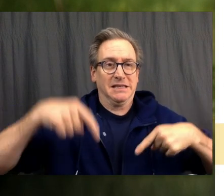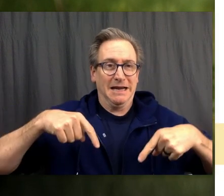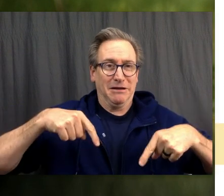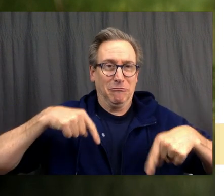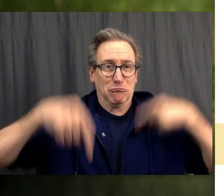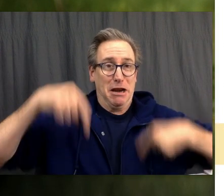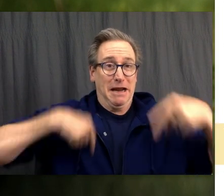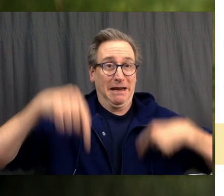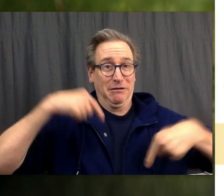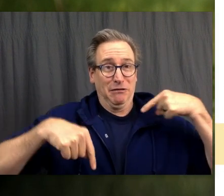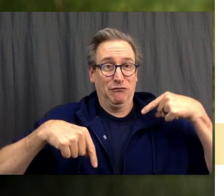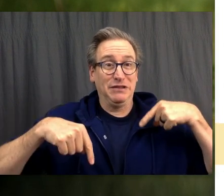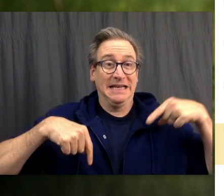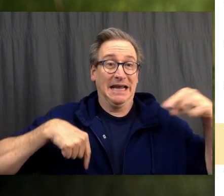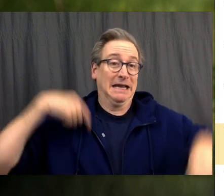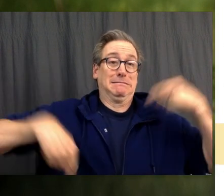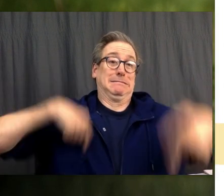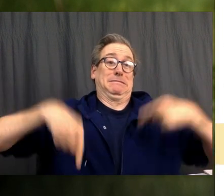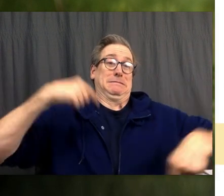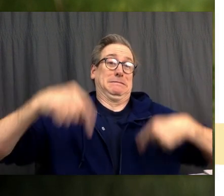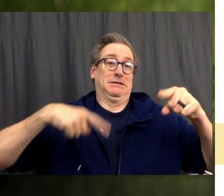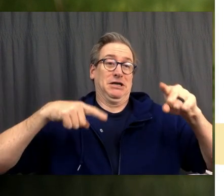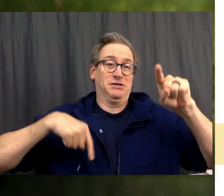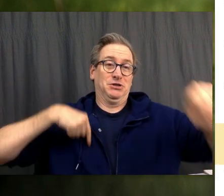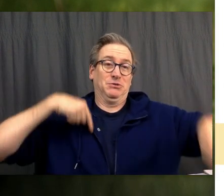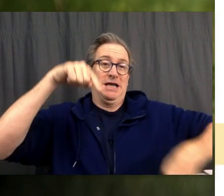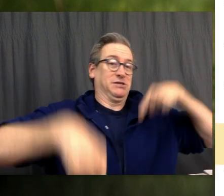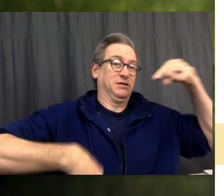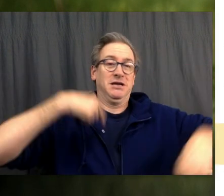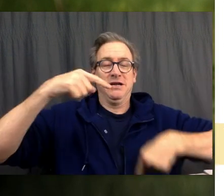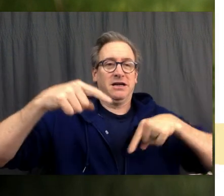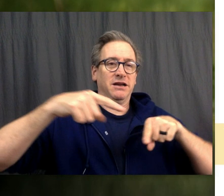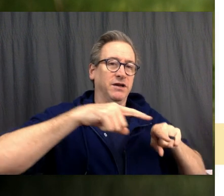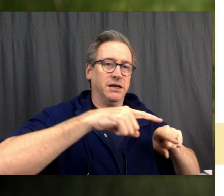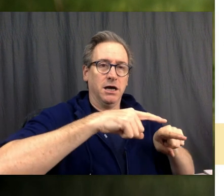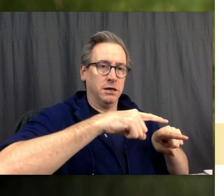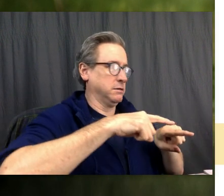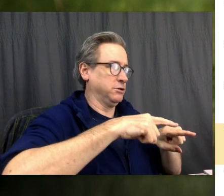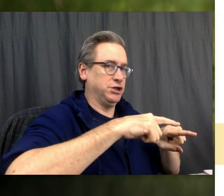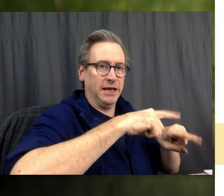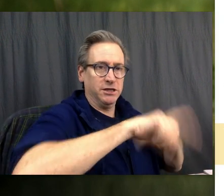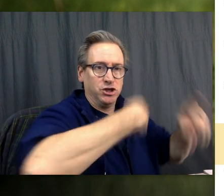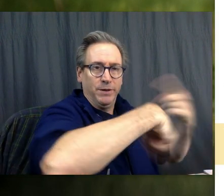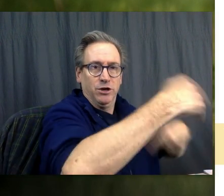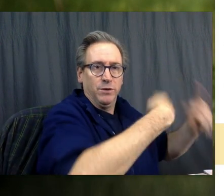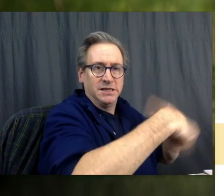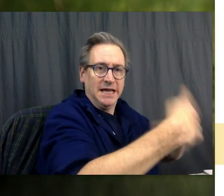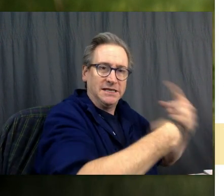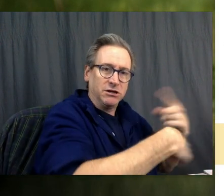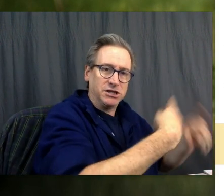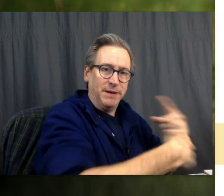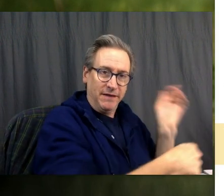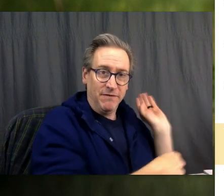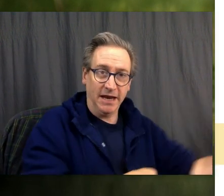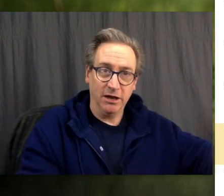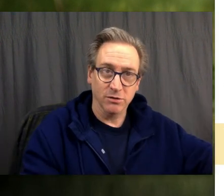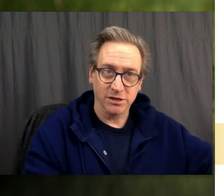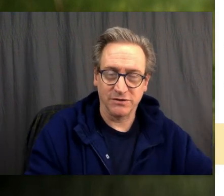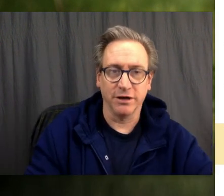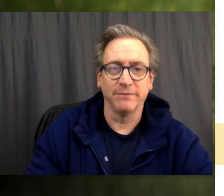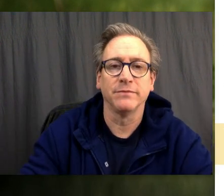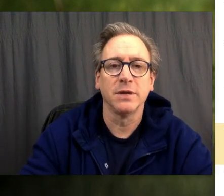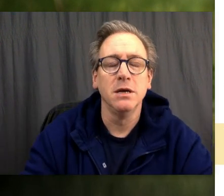is like running, fleeing. Here's the two legs, kind of like Shaggy and Scooby-Doo when his legs start spinning and then he